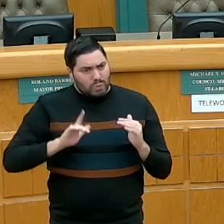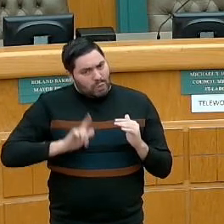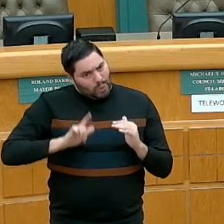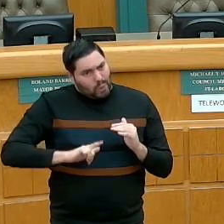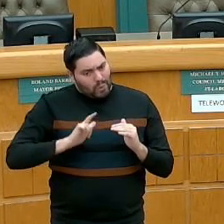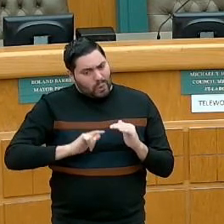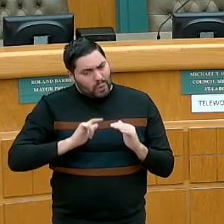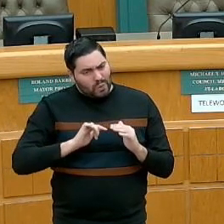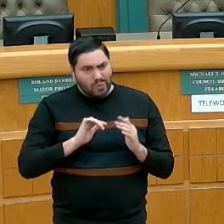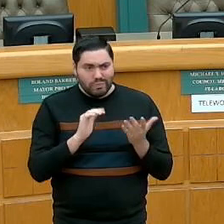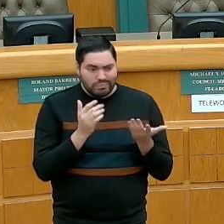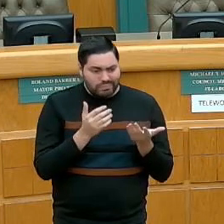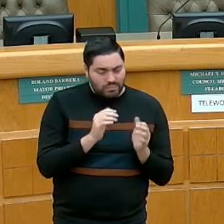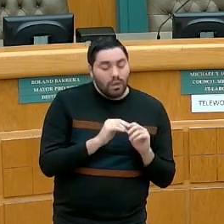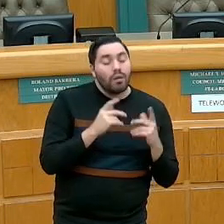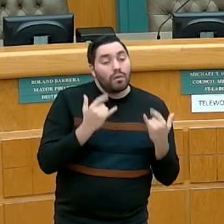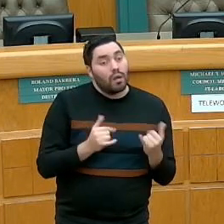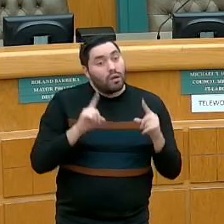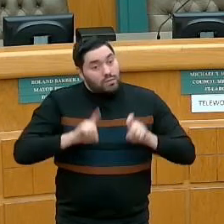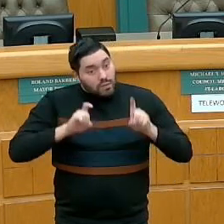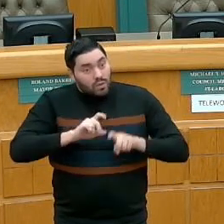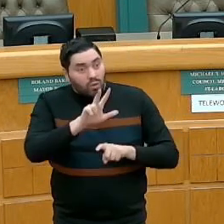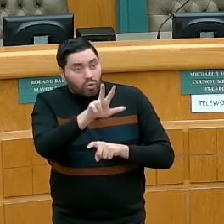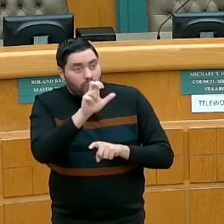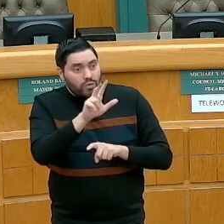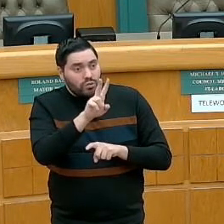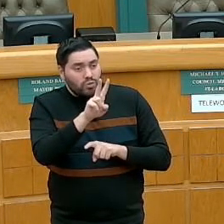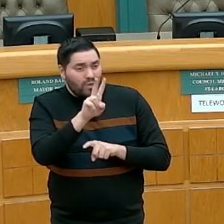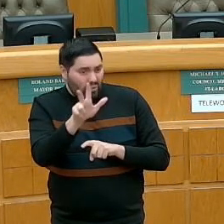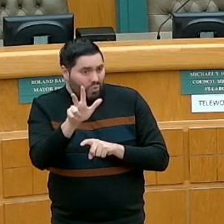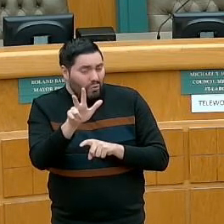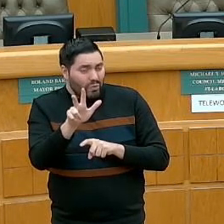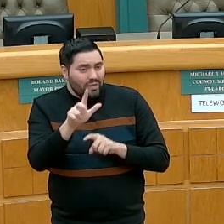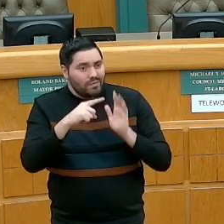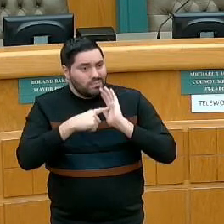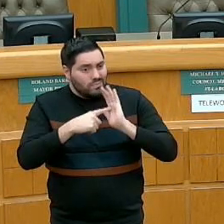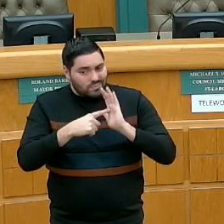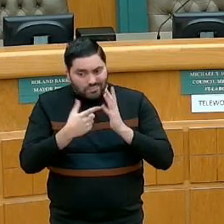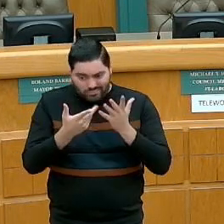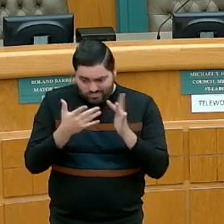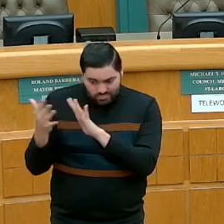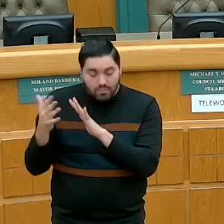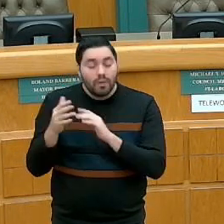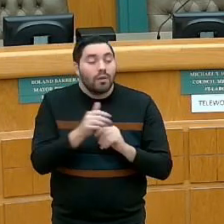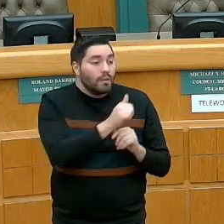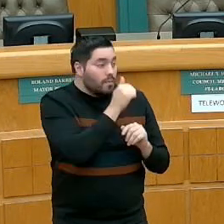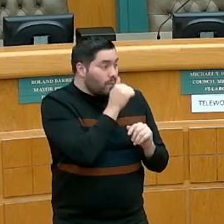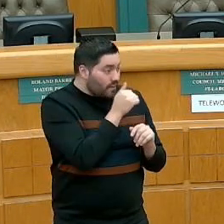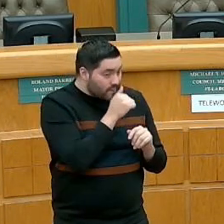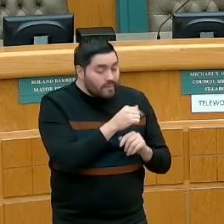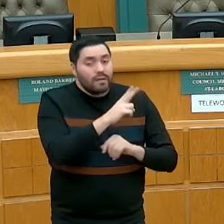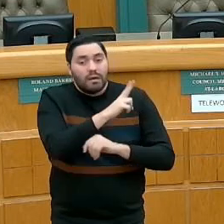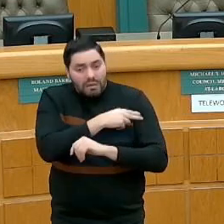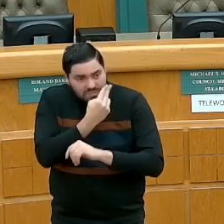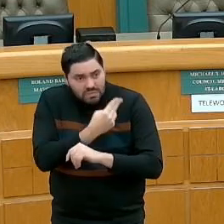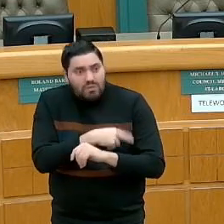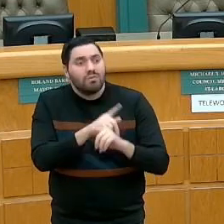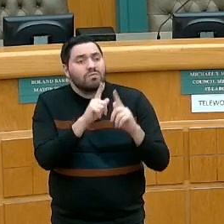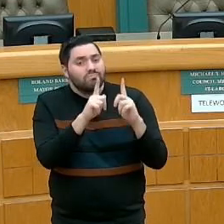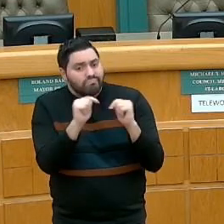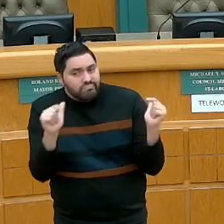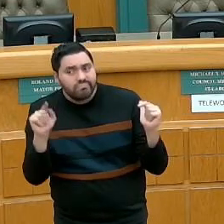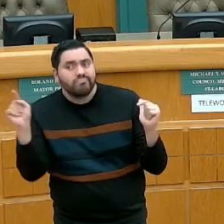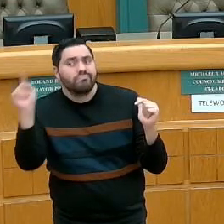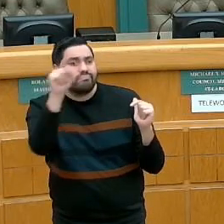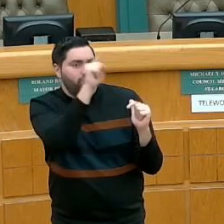test more in our lab, we've tested 323 specimens, and the private sector through the hospitals and some of the